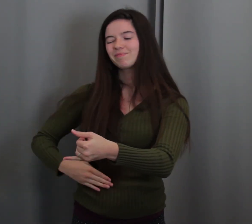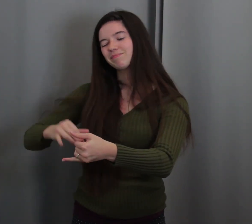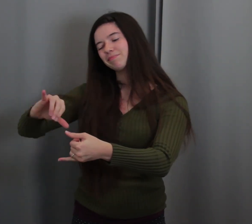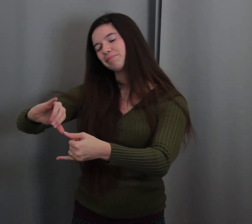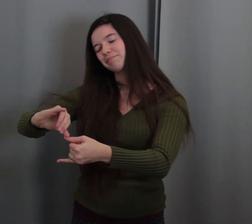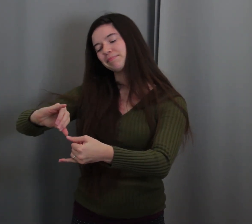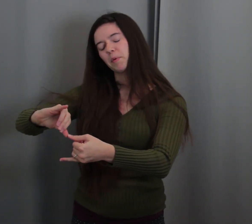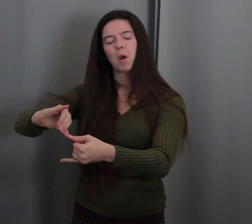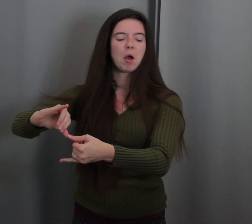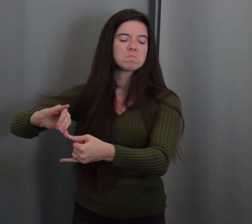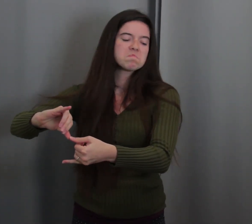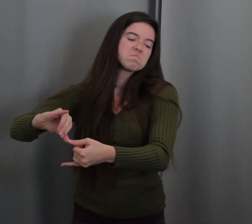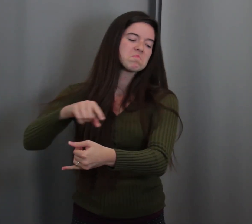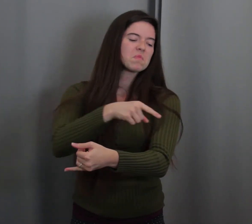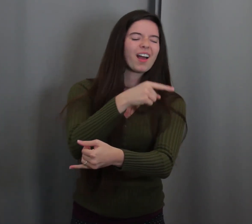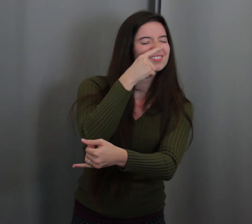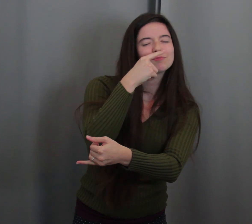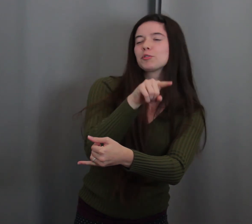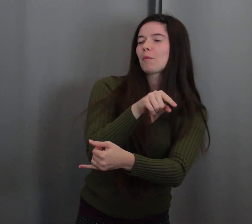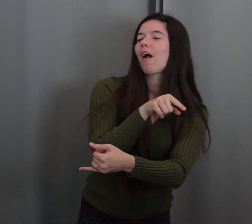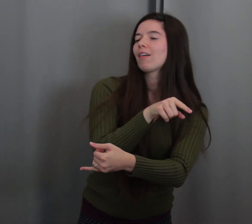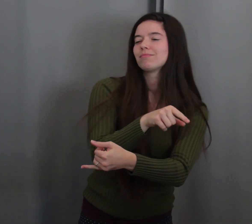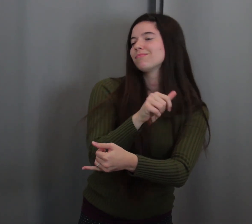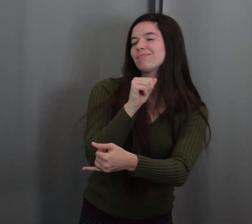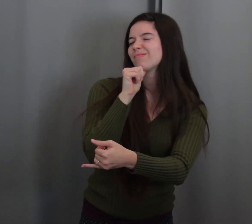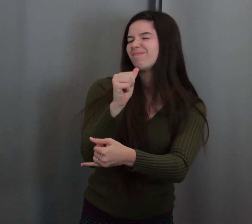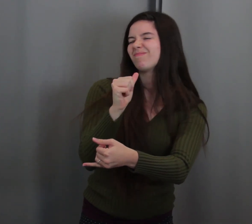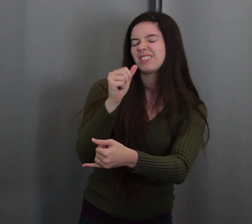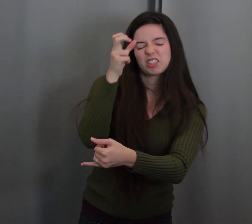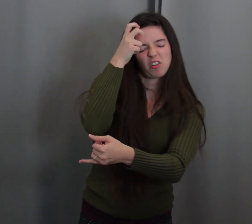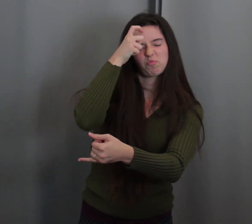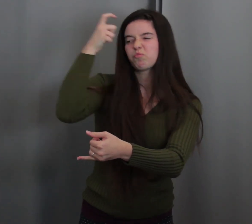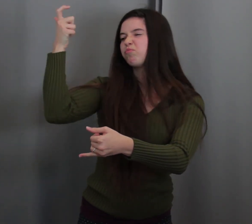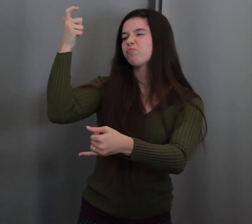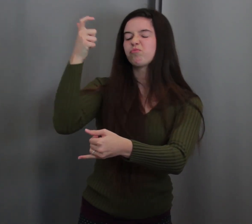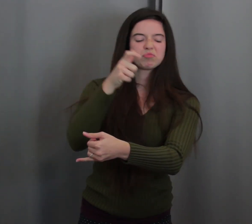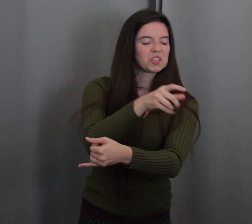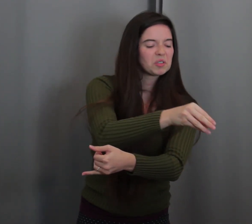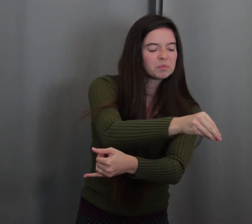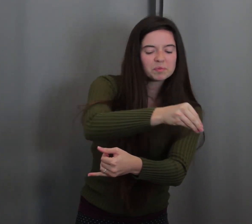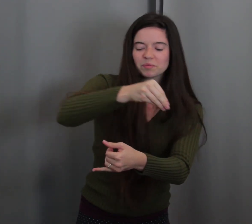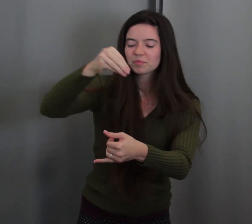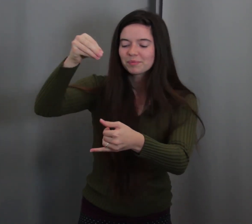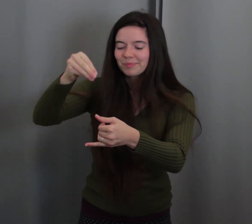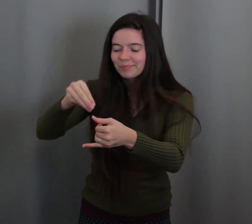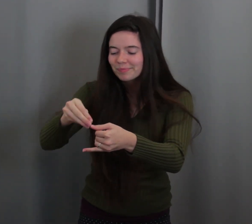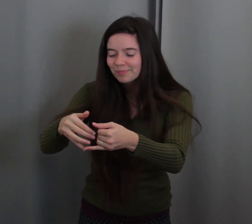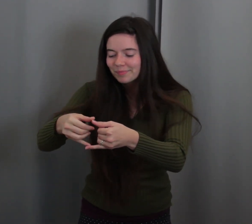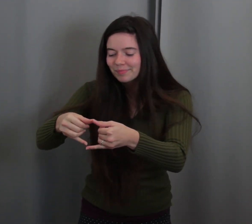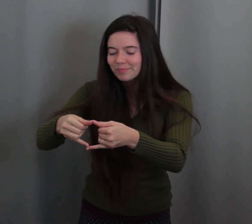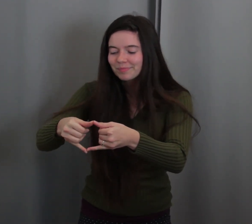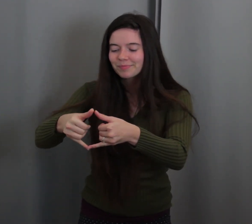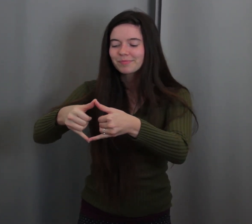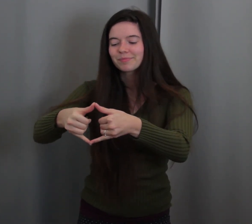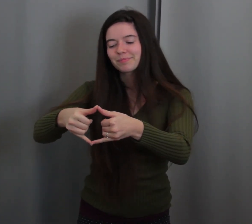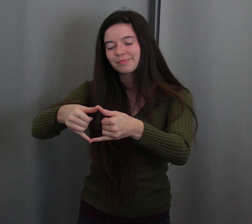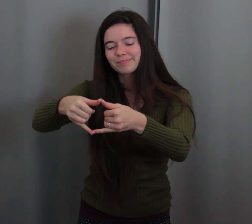the sweet old fisherman. He won't mind starting out in this small body.